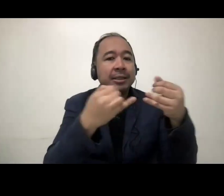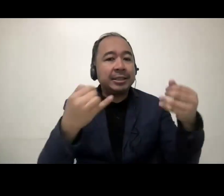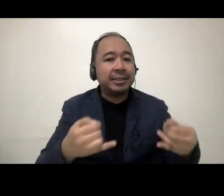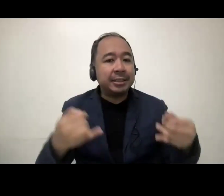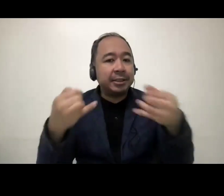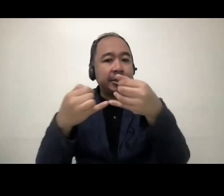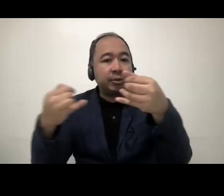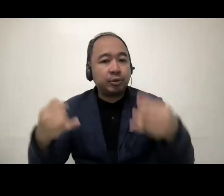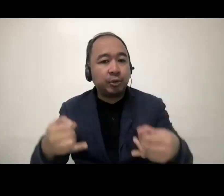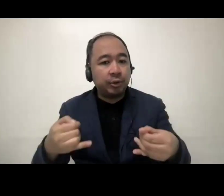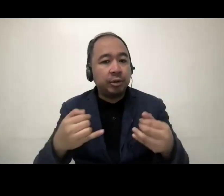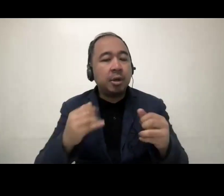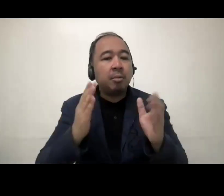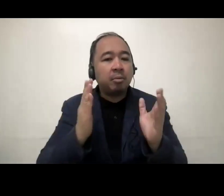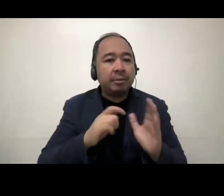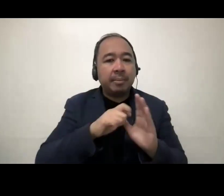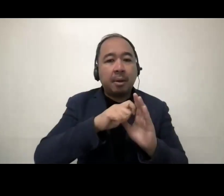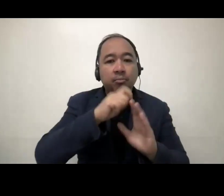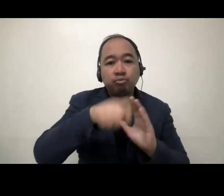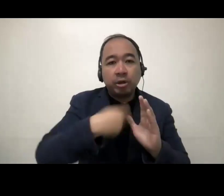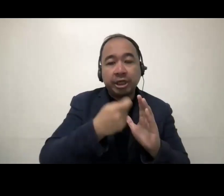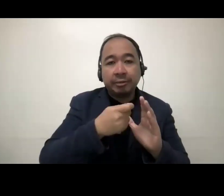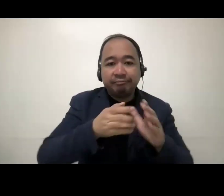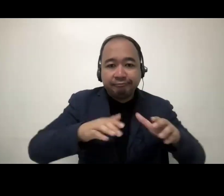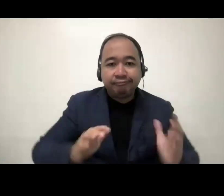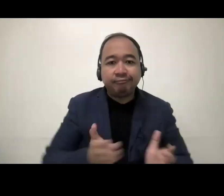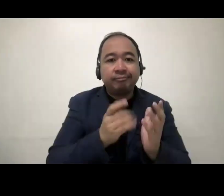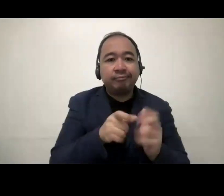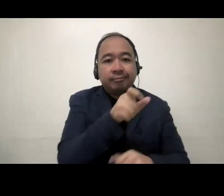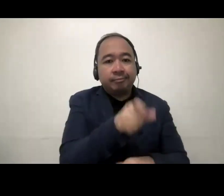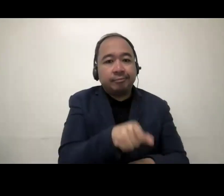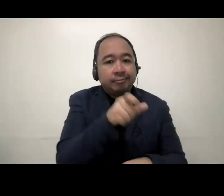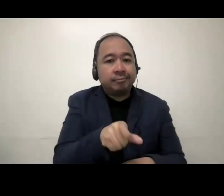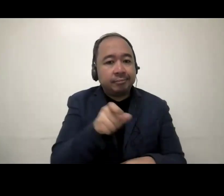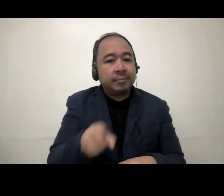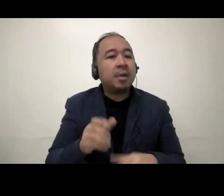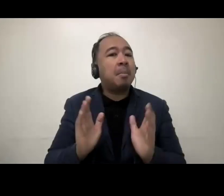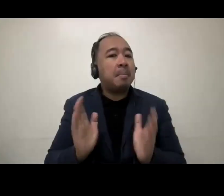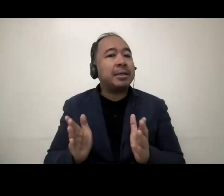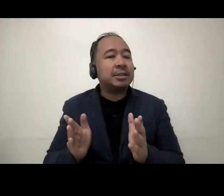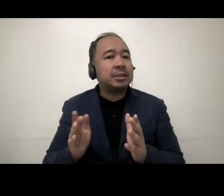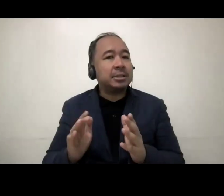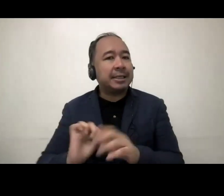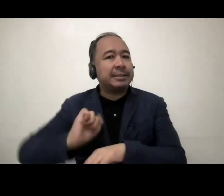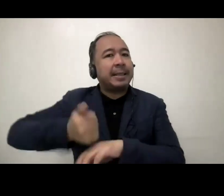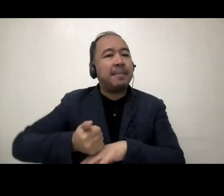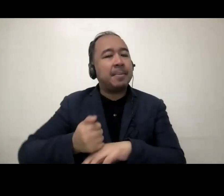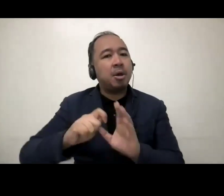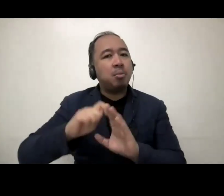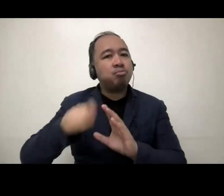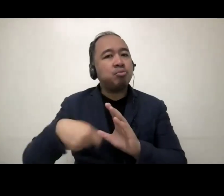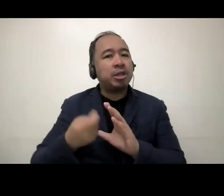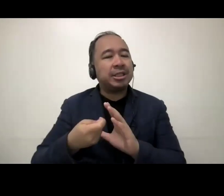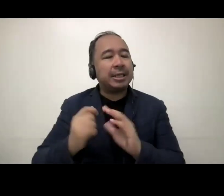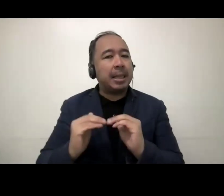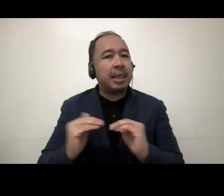that in all the cases that we have received and in which we have analyzed, none of those work properly. And this is a